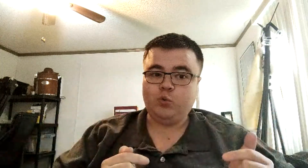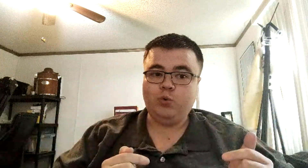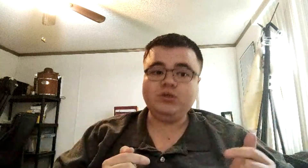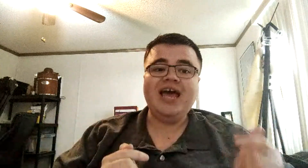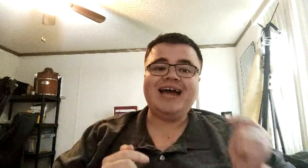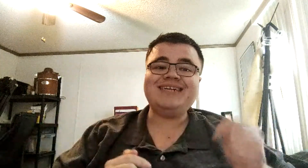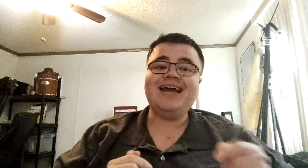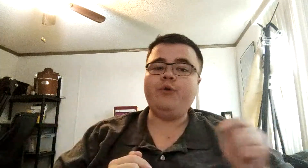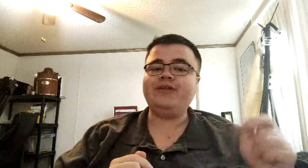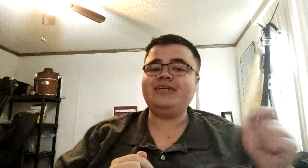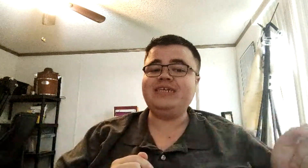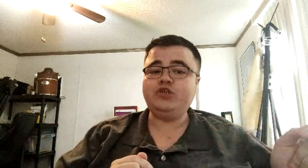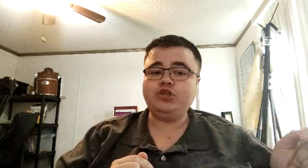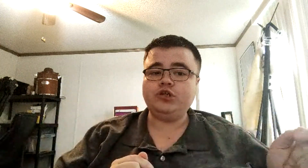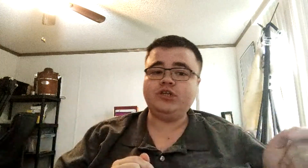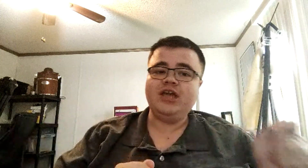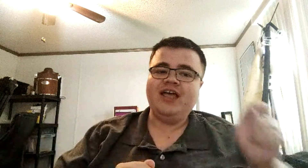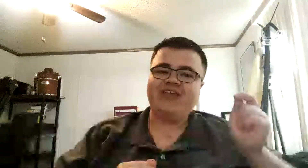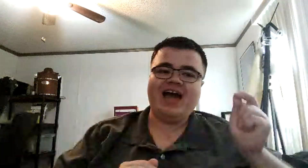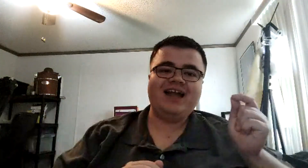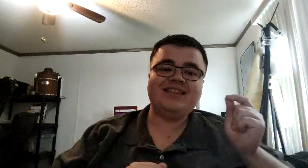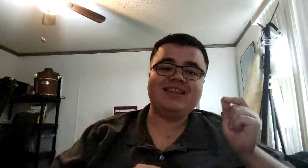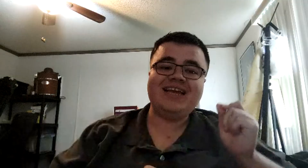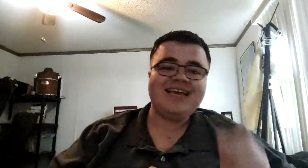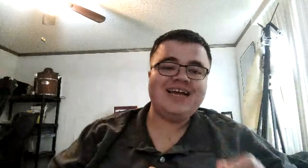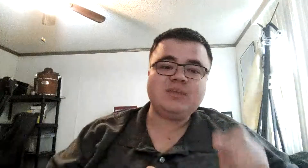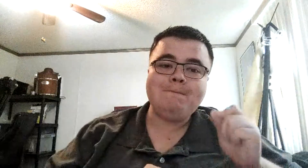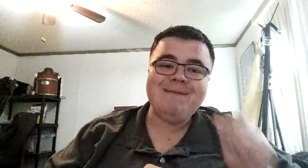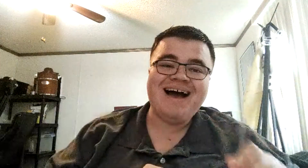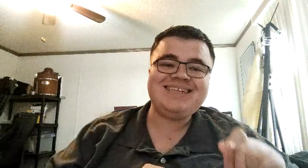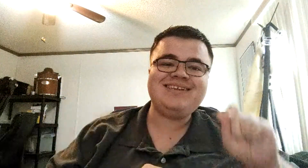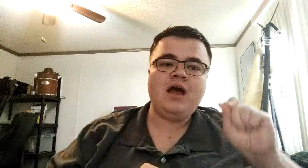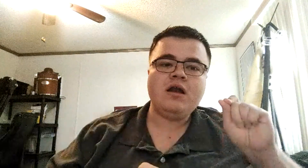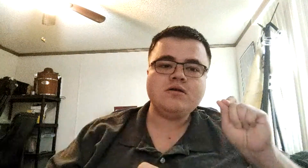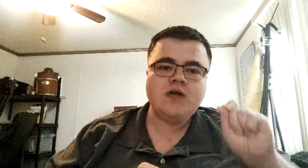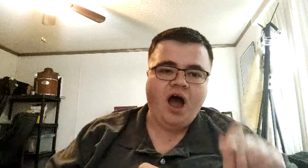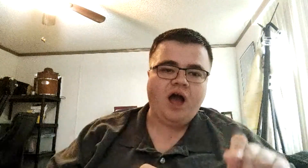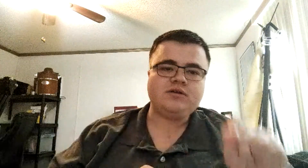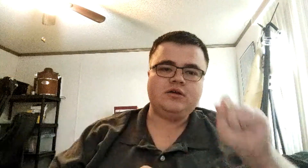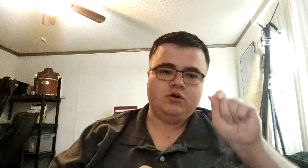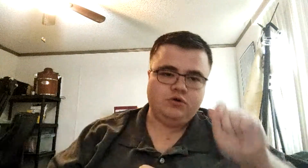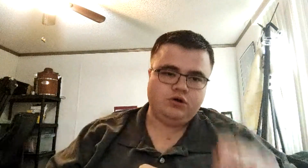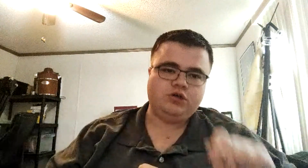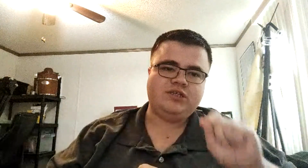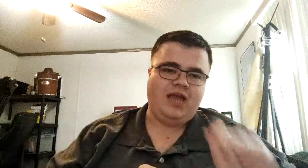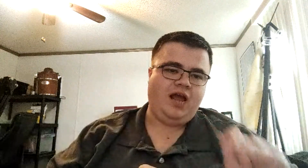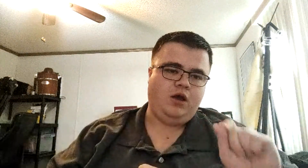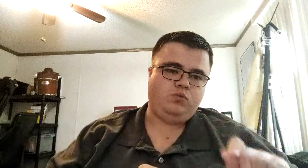school and tell the teachers that the kids must not learn sign